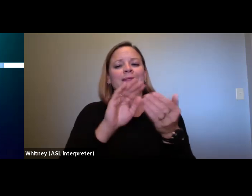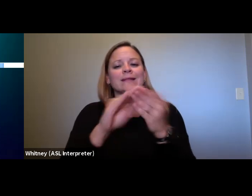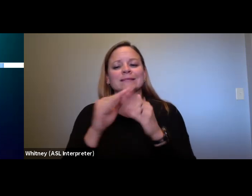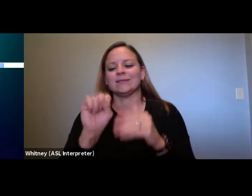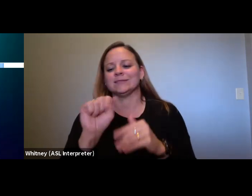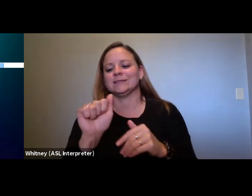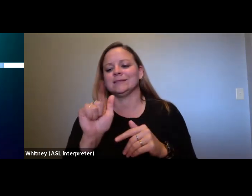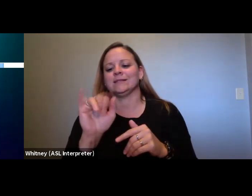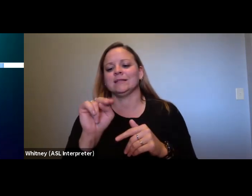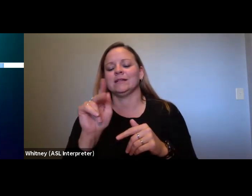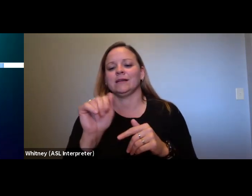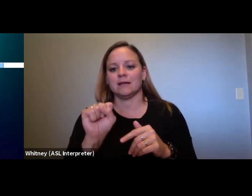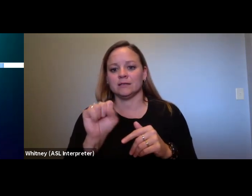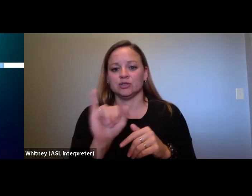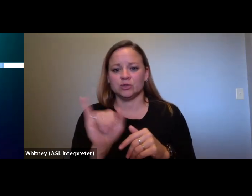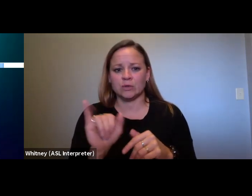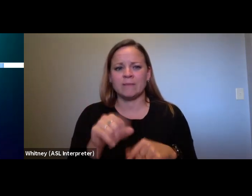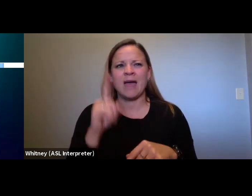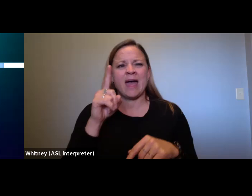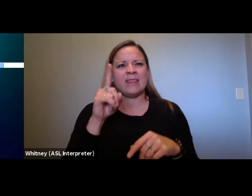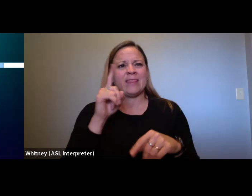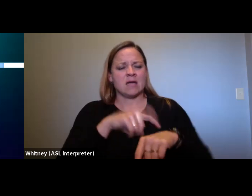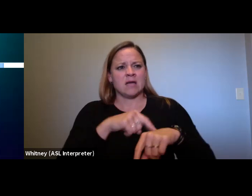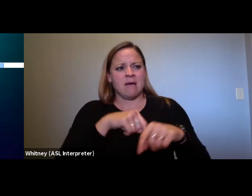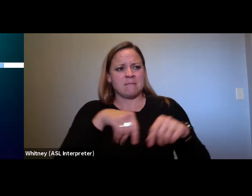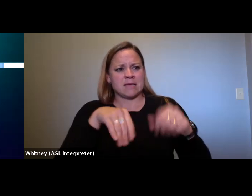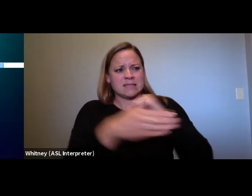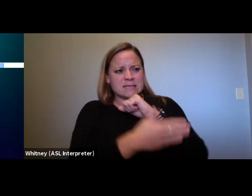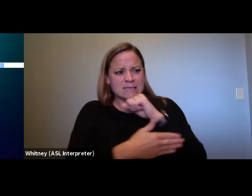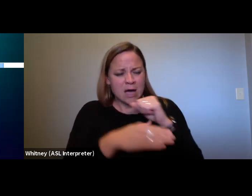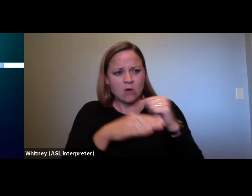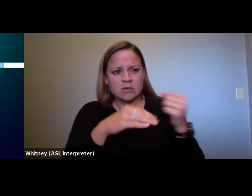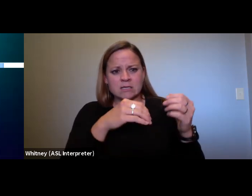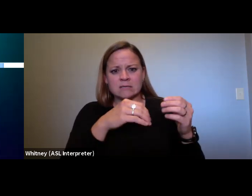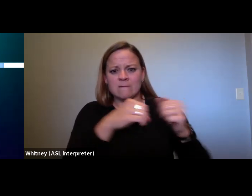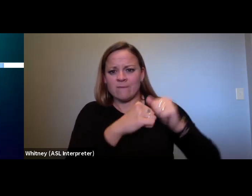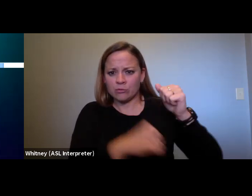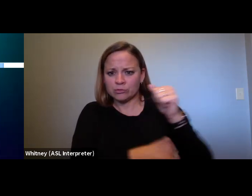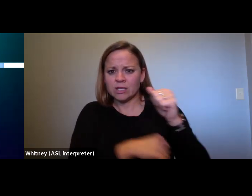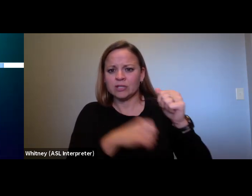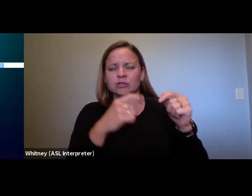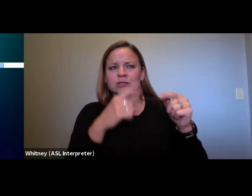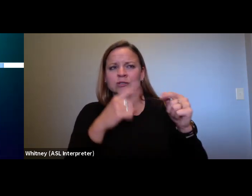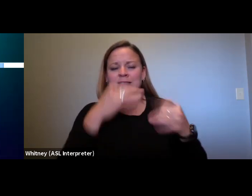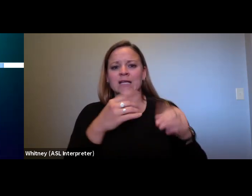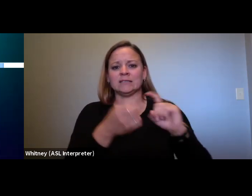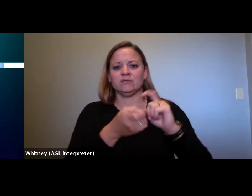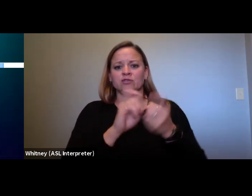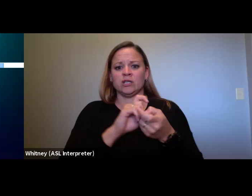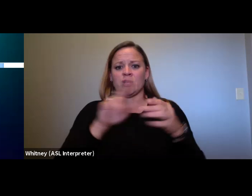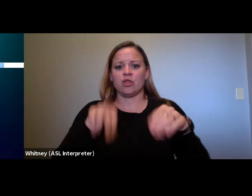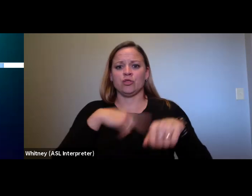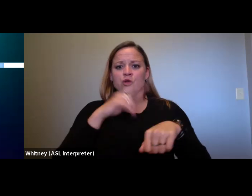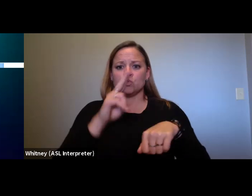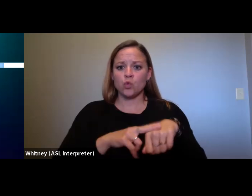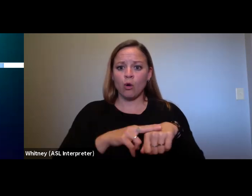the local community foundation said, we are changing, instead of, doing the normal type of funding cycle that they